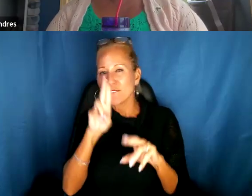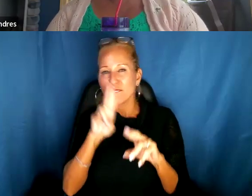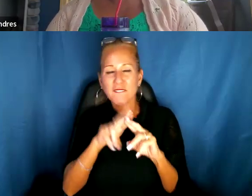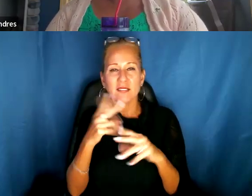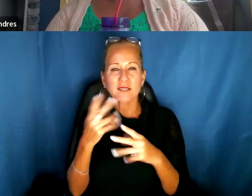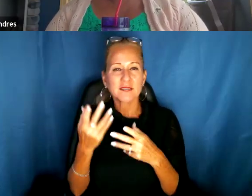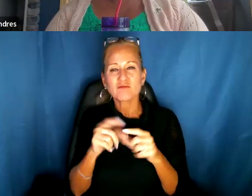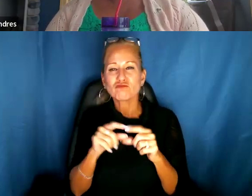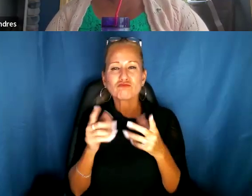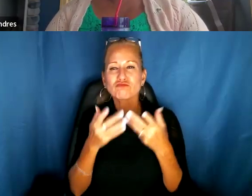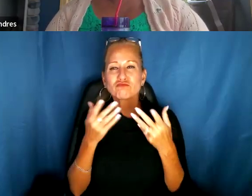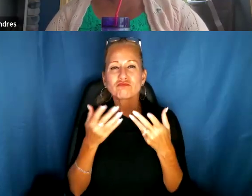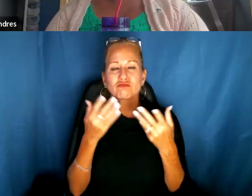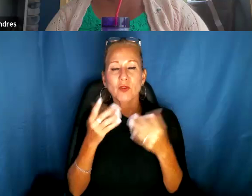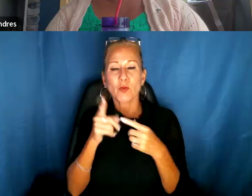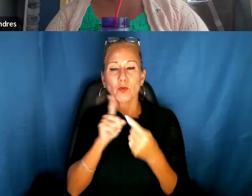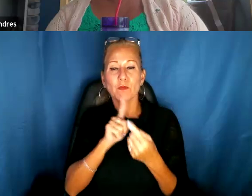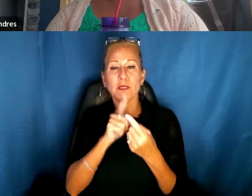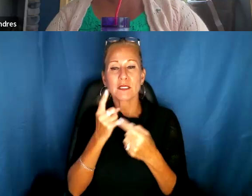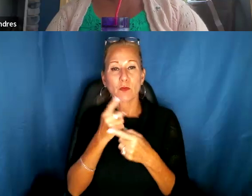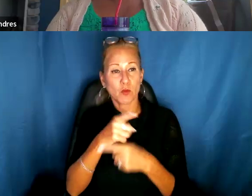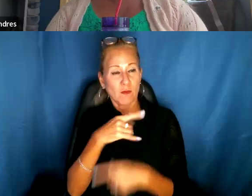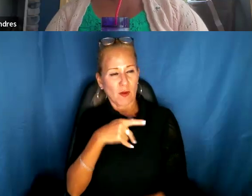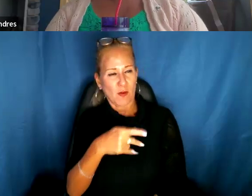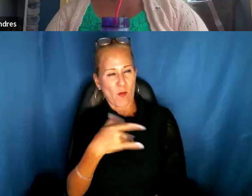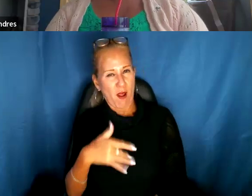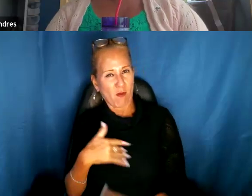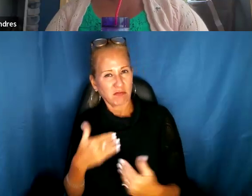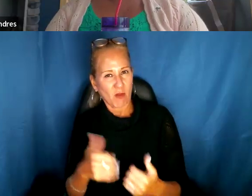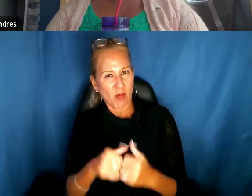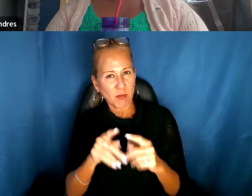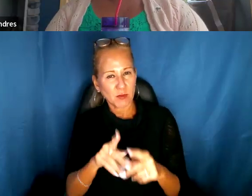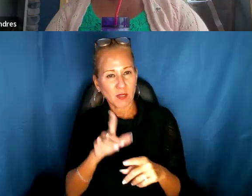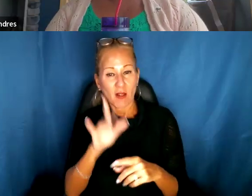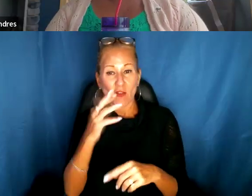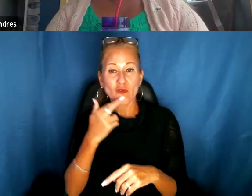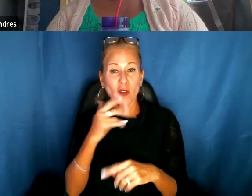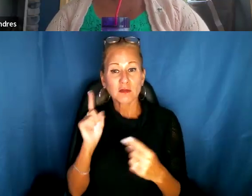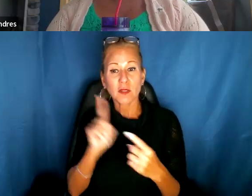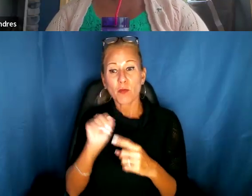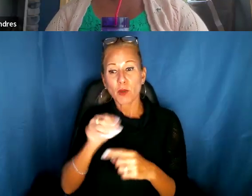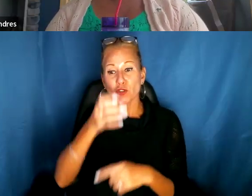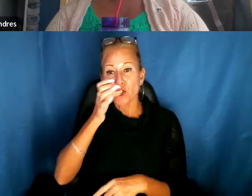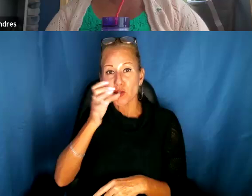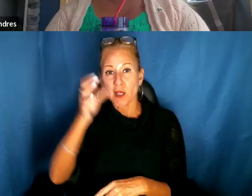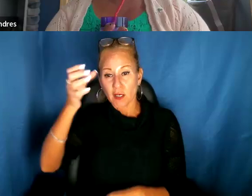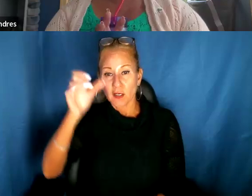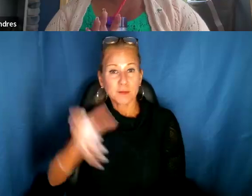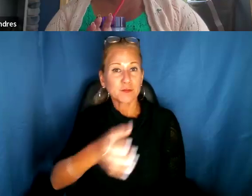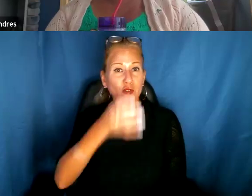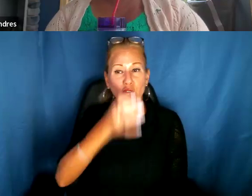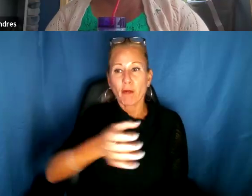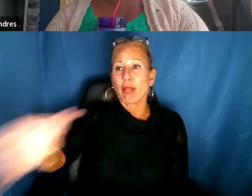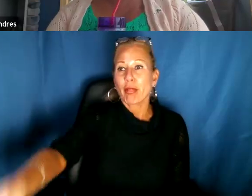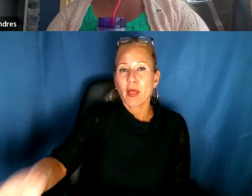something that, where when you meet someone who's really cool, when you're at that restaurant and the waitress actually puts your drink in front of you instead of across